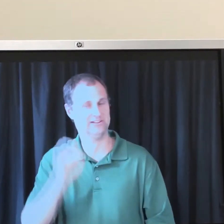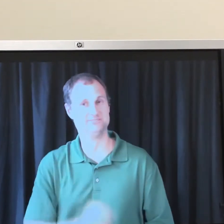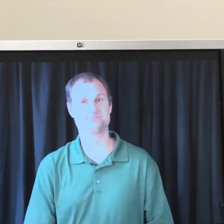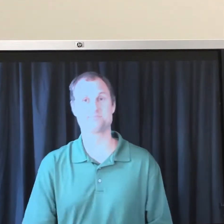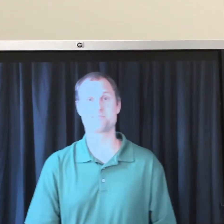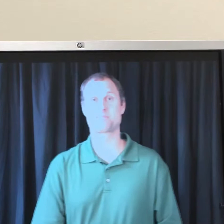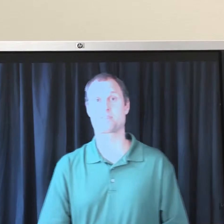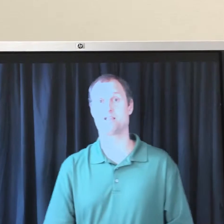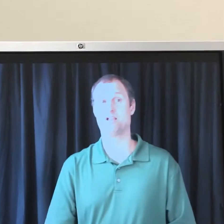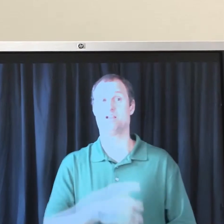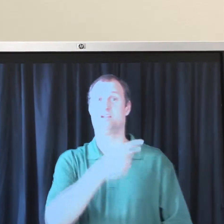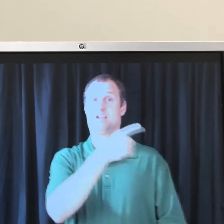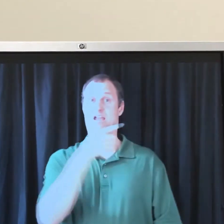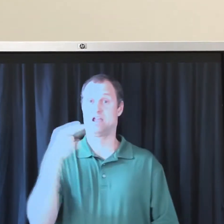in the form of water.